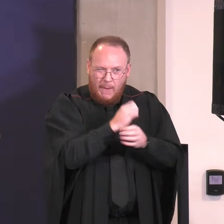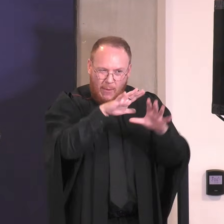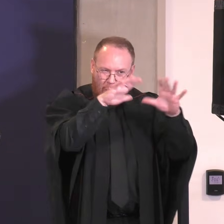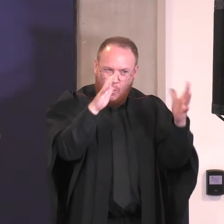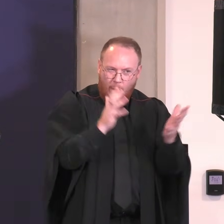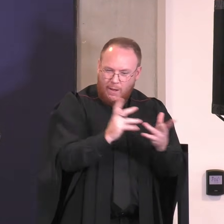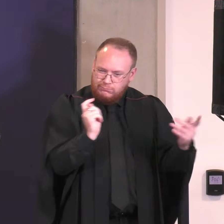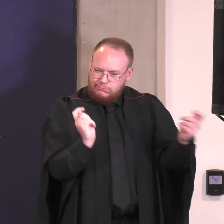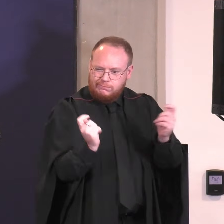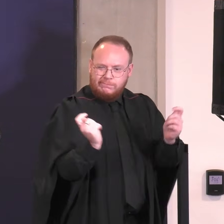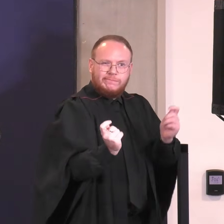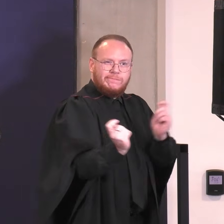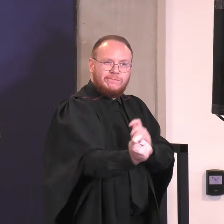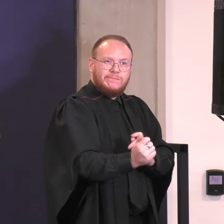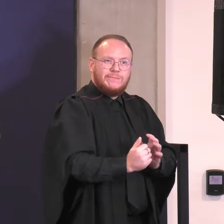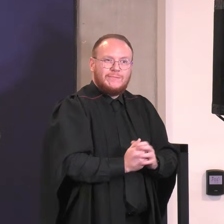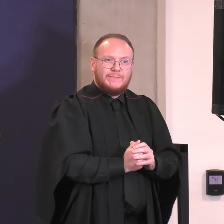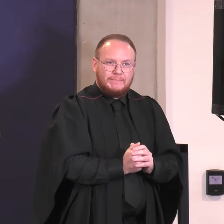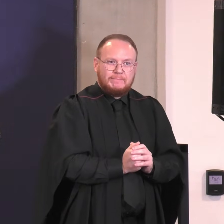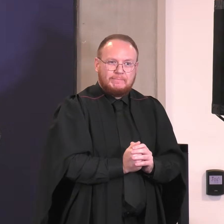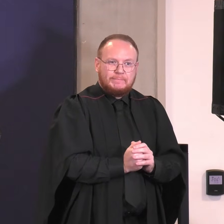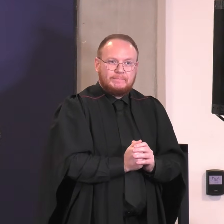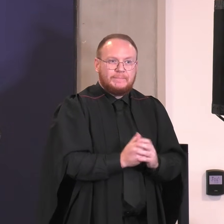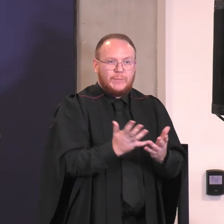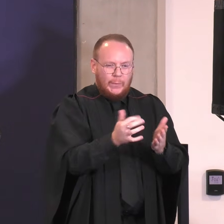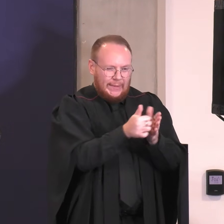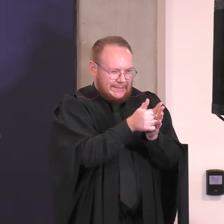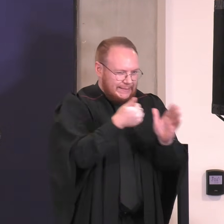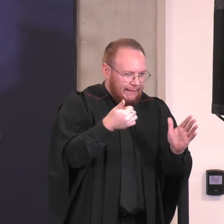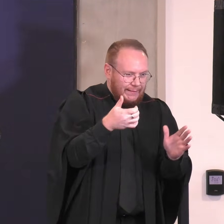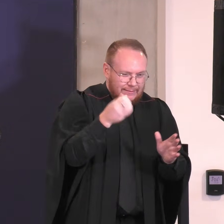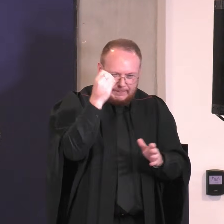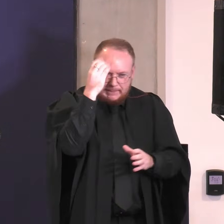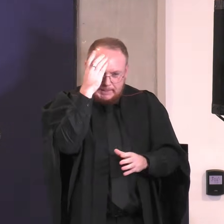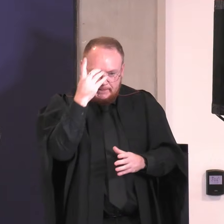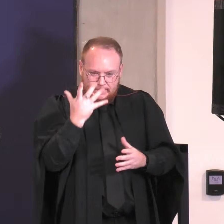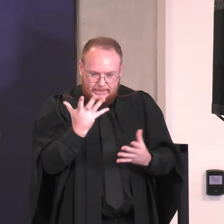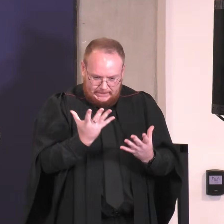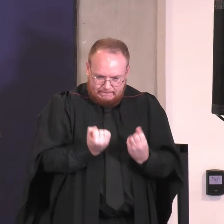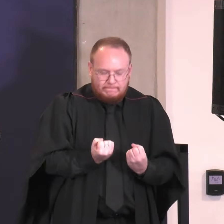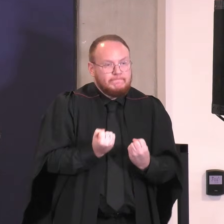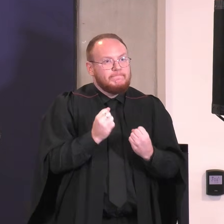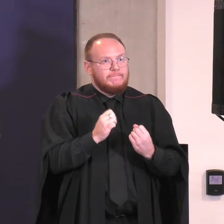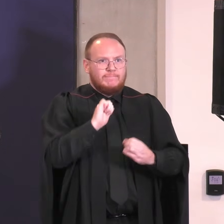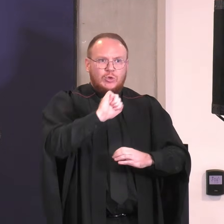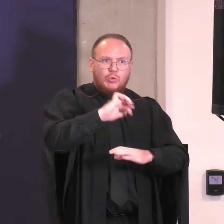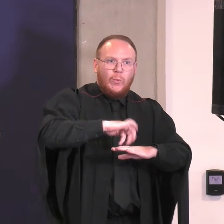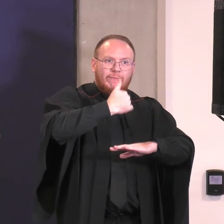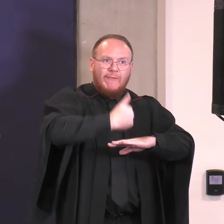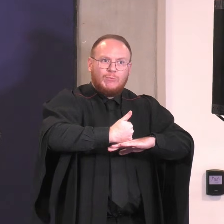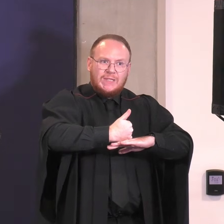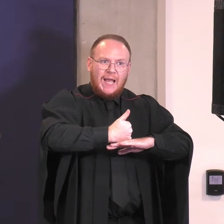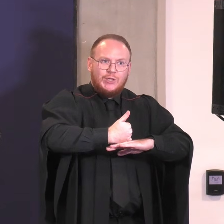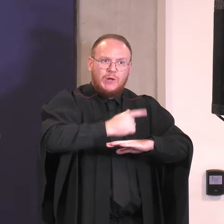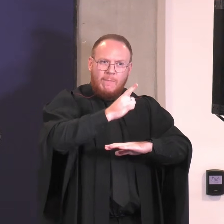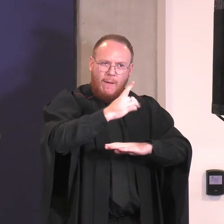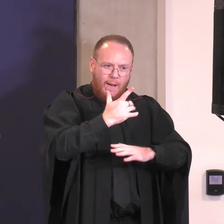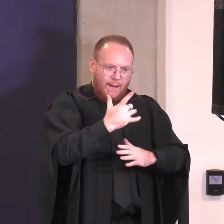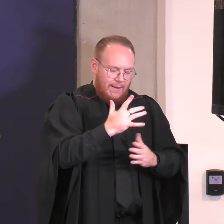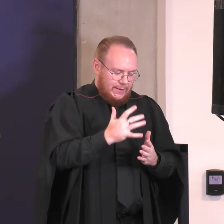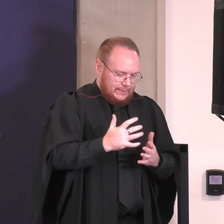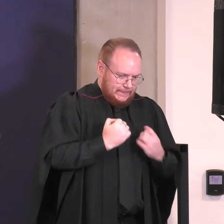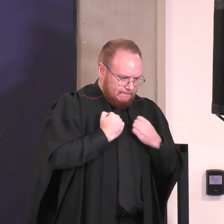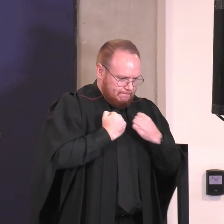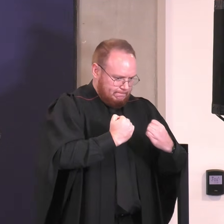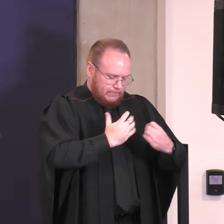constantly evolving. The skills and knowledges you've gained here are your foundation, but your ability to change and